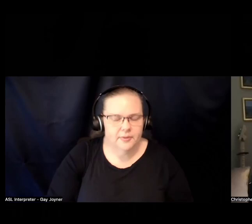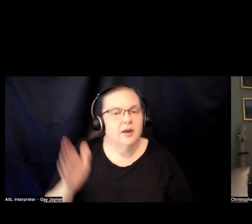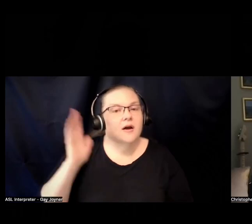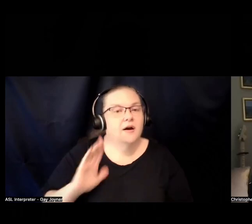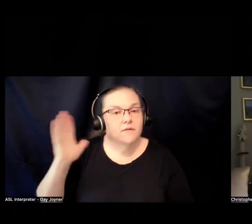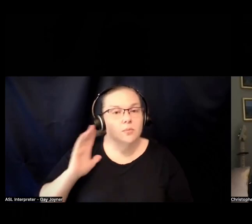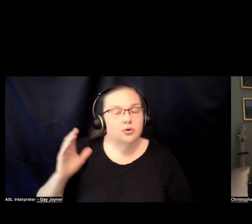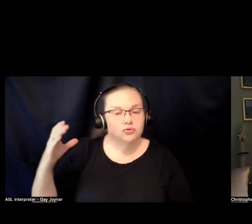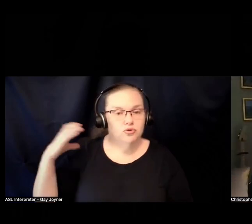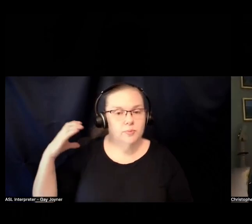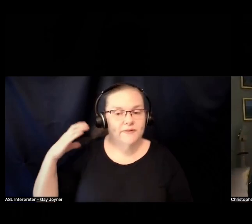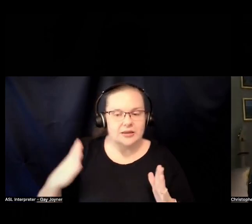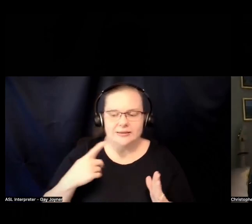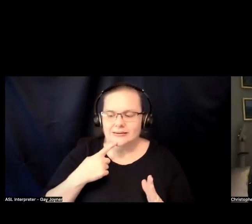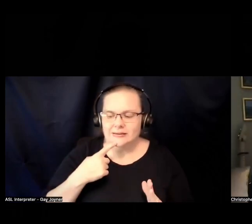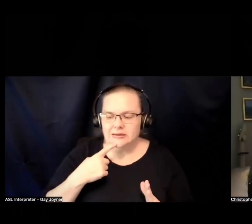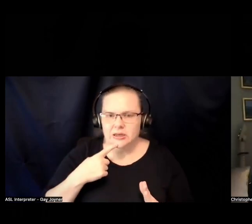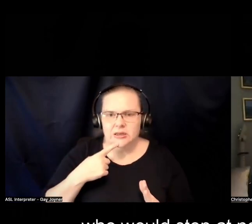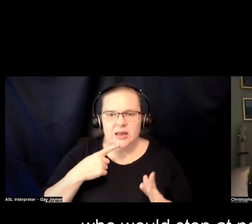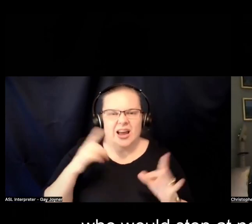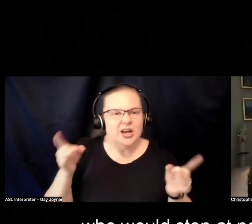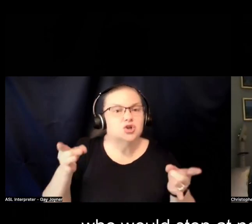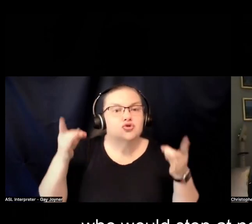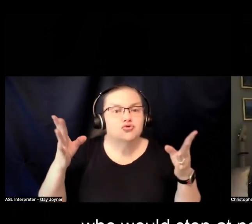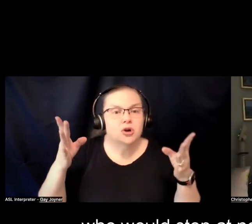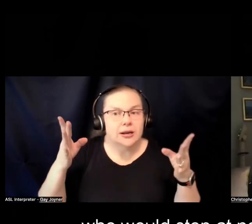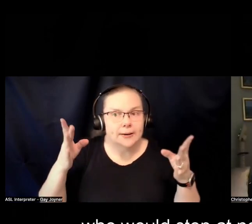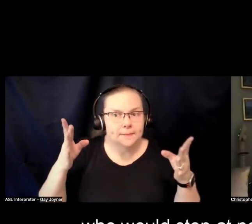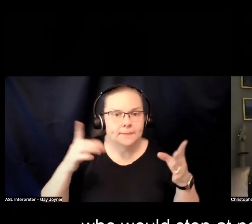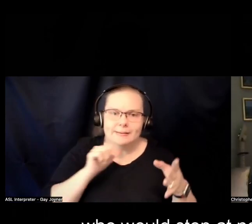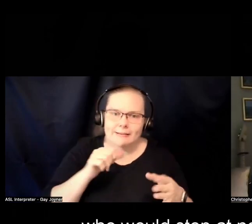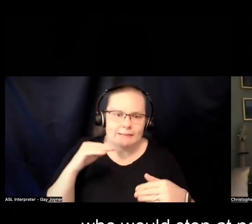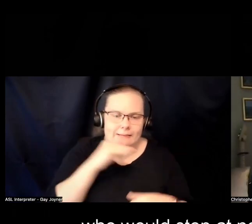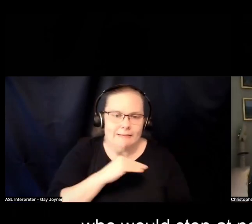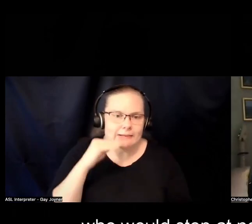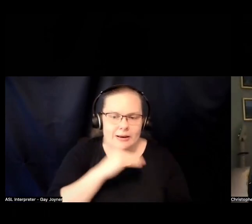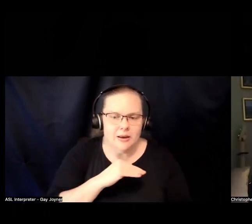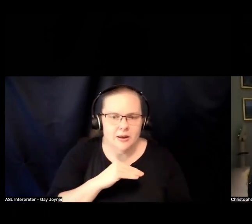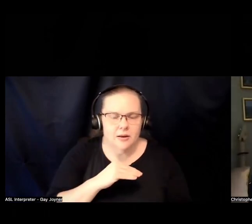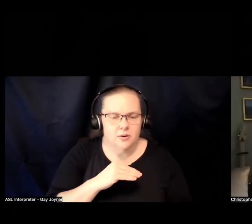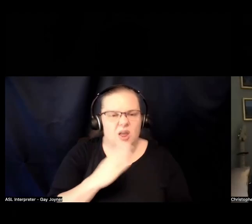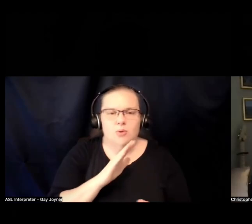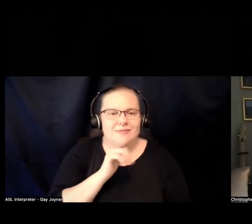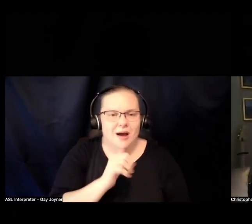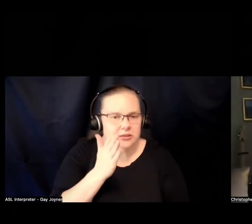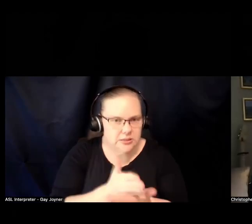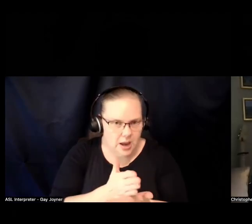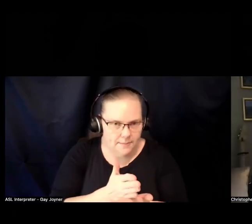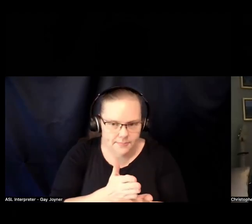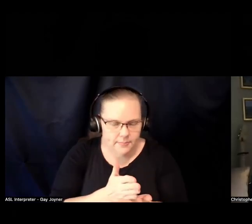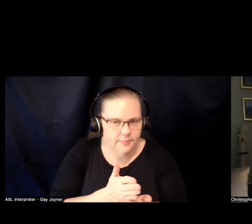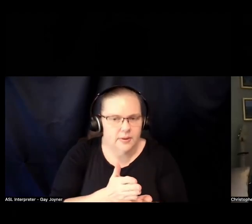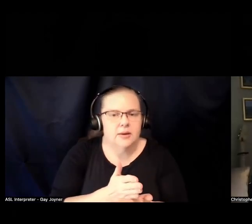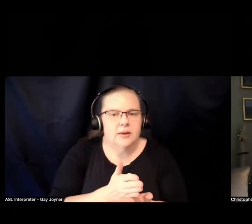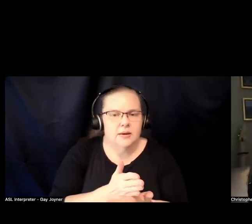to be a person of extreme dishonesty who would stop at nothing for bits of notoriety, which would make him stand out.